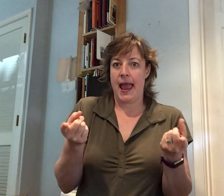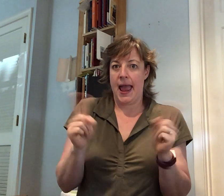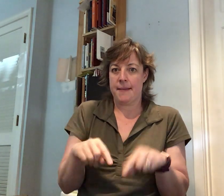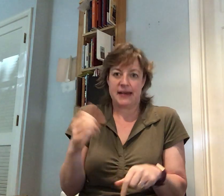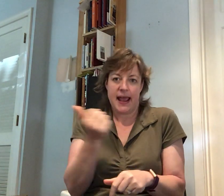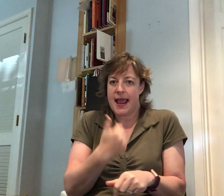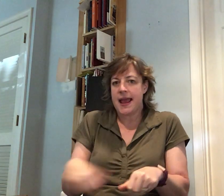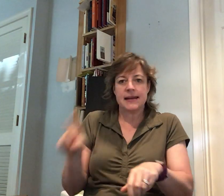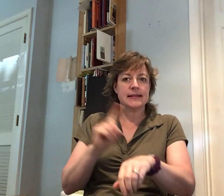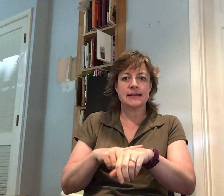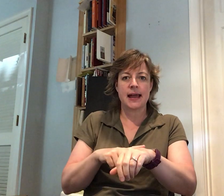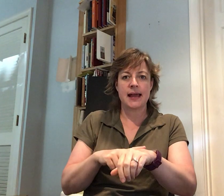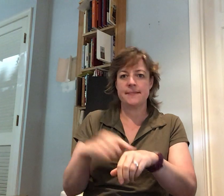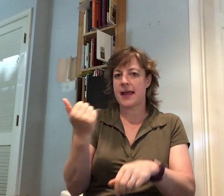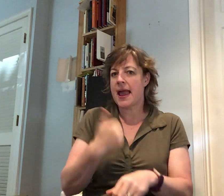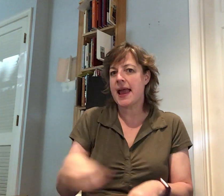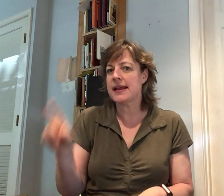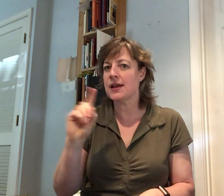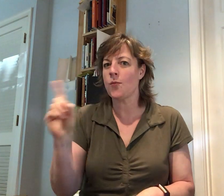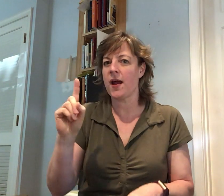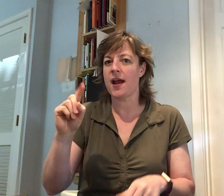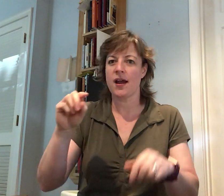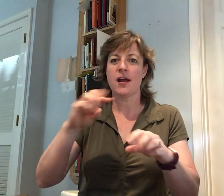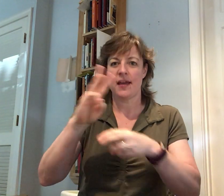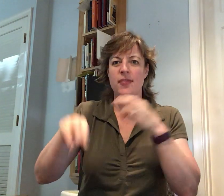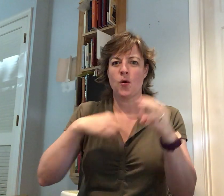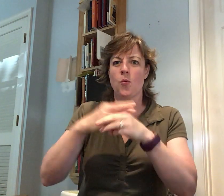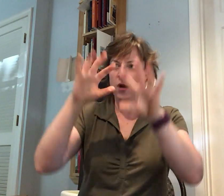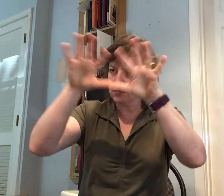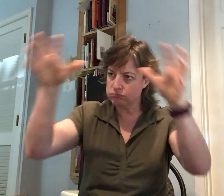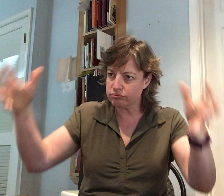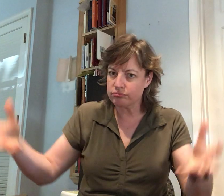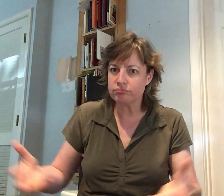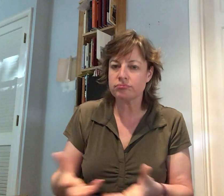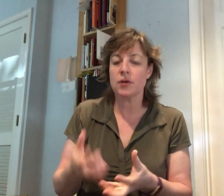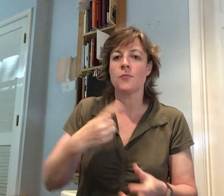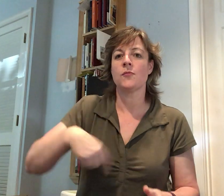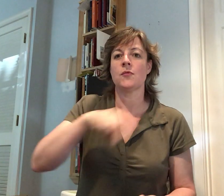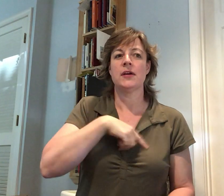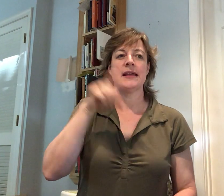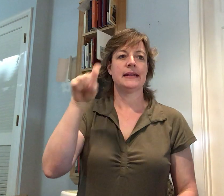We should all be aware of how to react to natural disasters